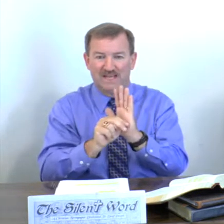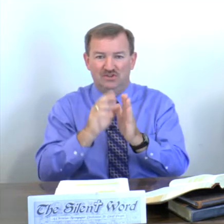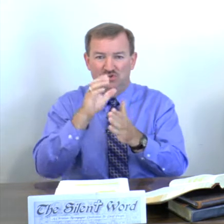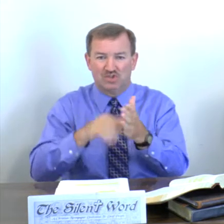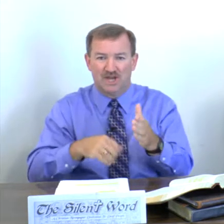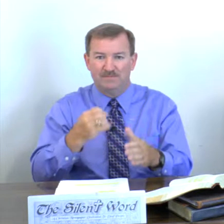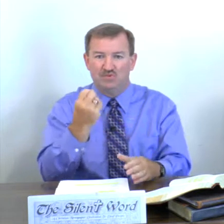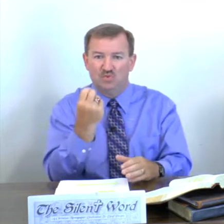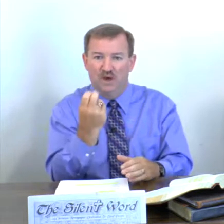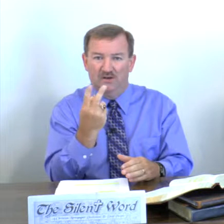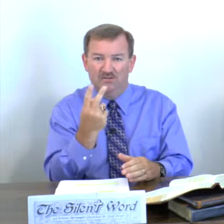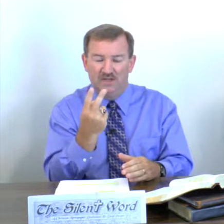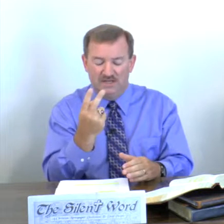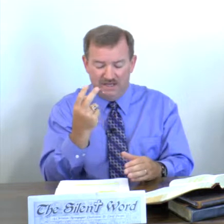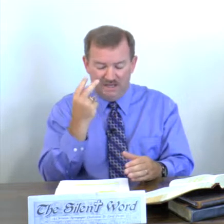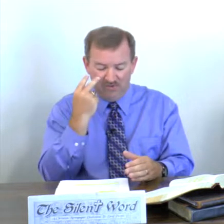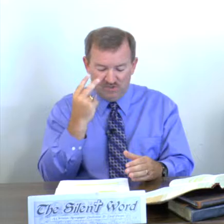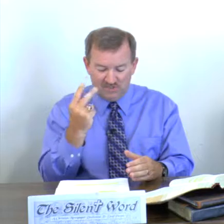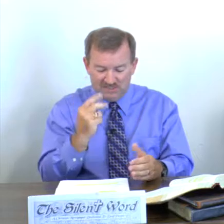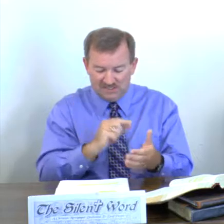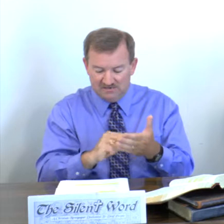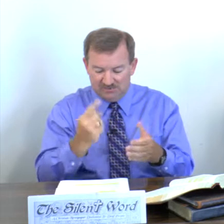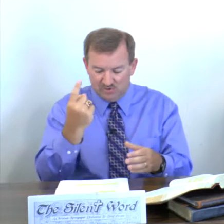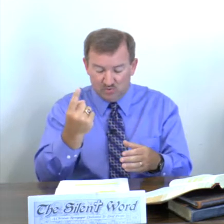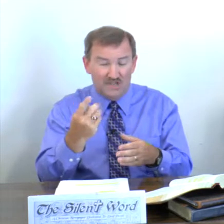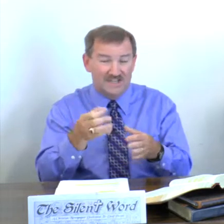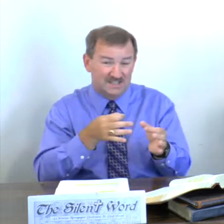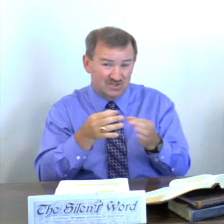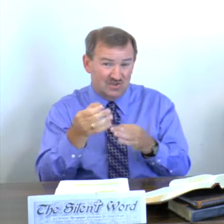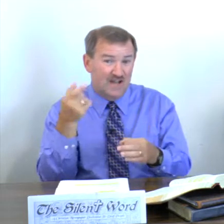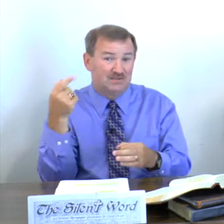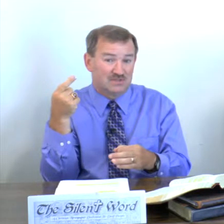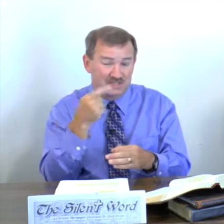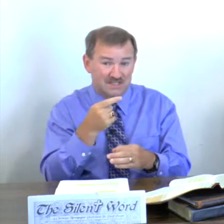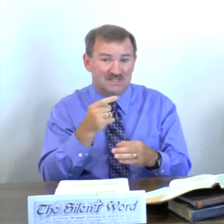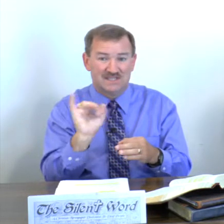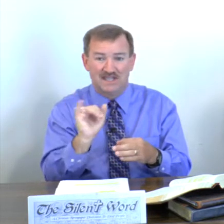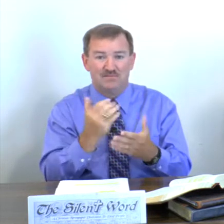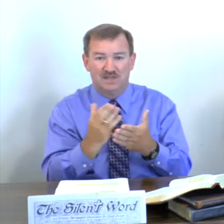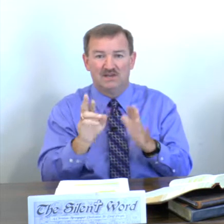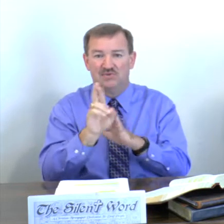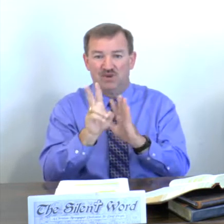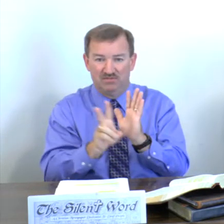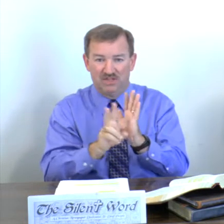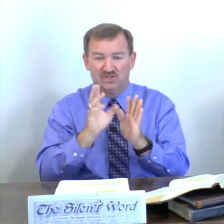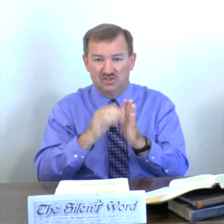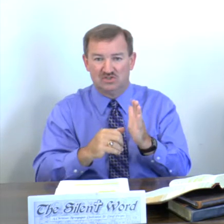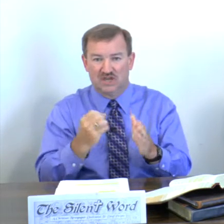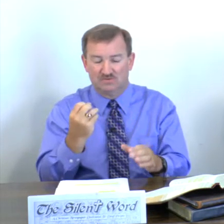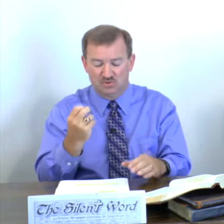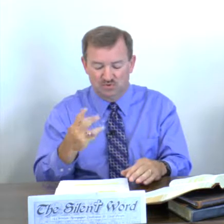Daniel chapter 12, and I want you to see verse 1. It describes this same thing in Revelation chapter